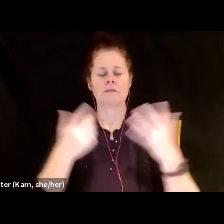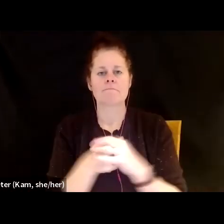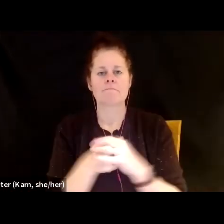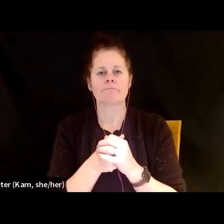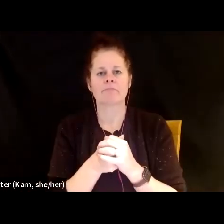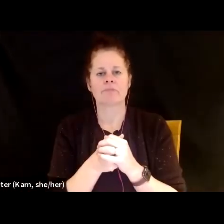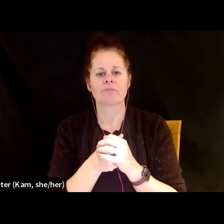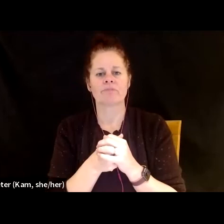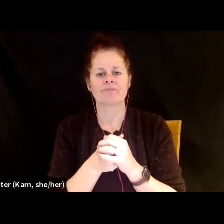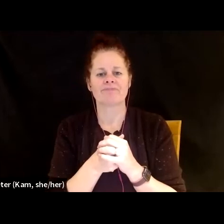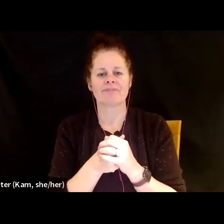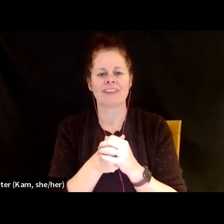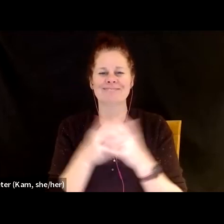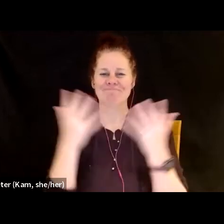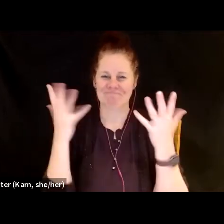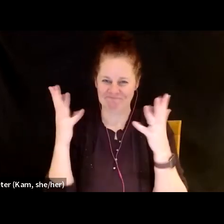So that's me.